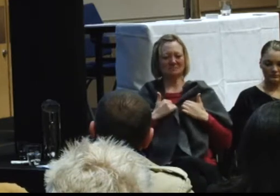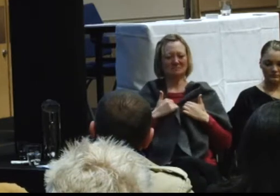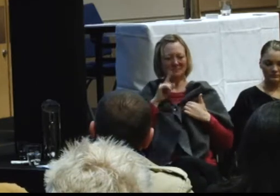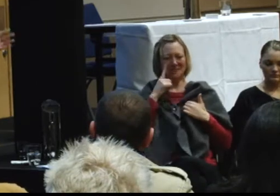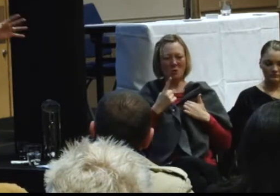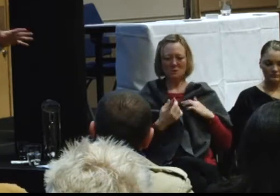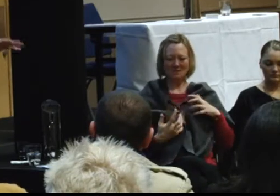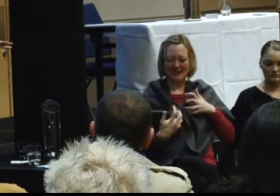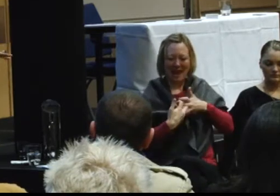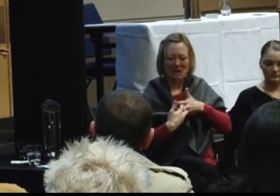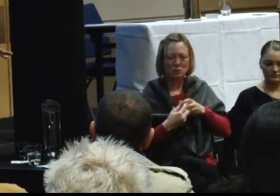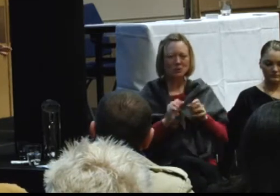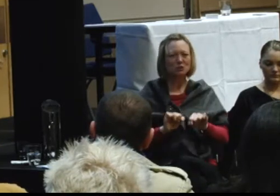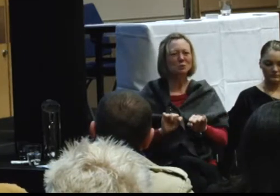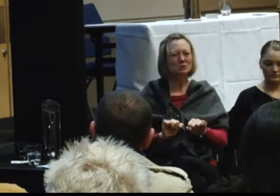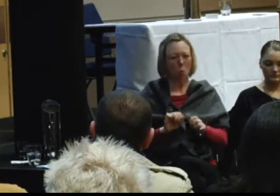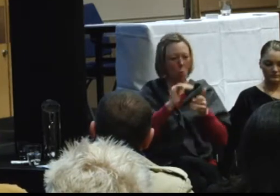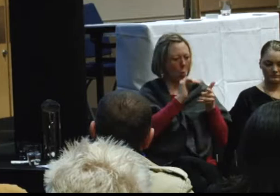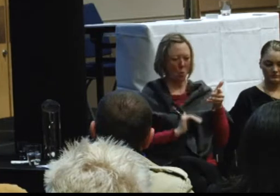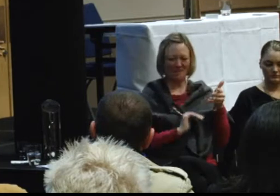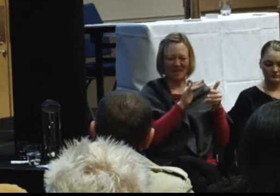their students on all of the areas that they're meant to be,